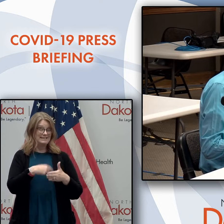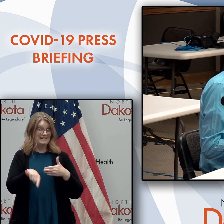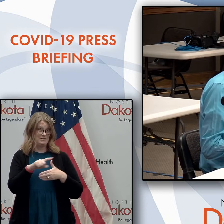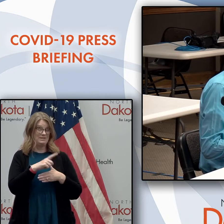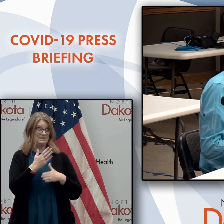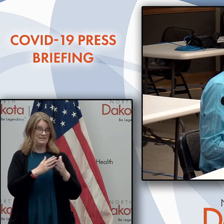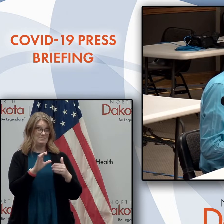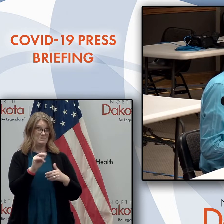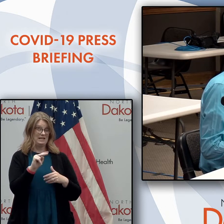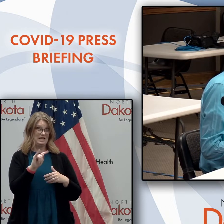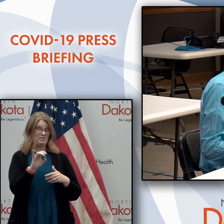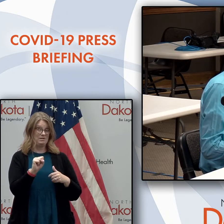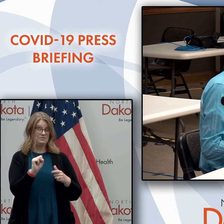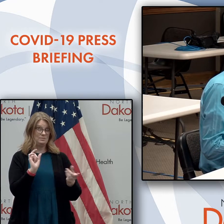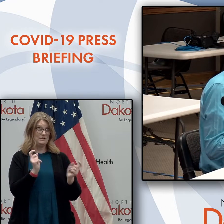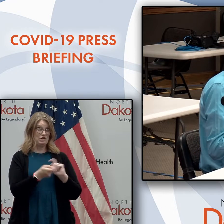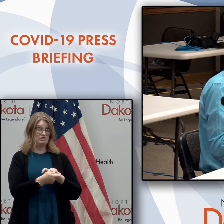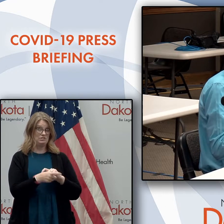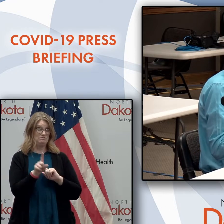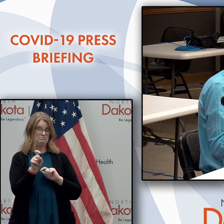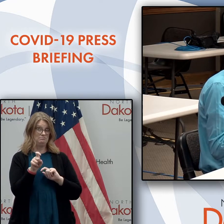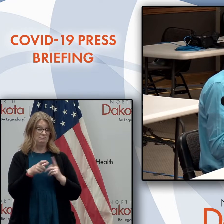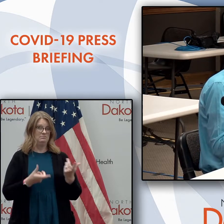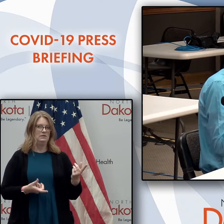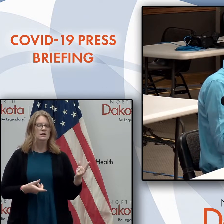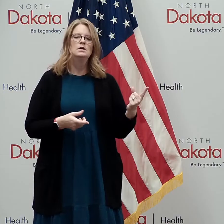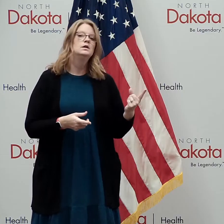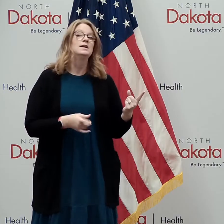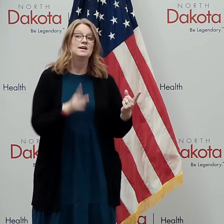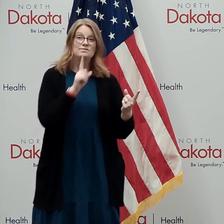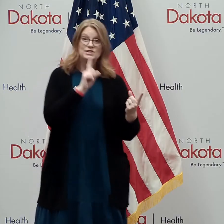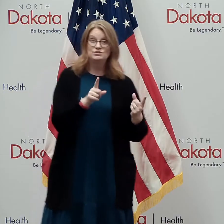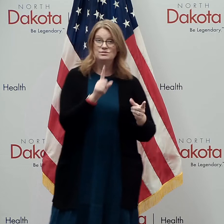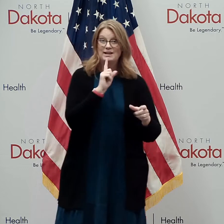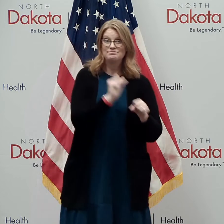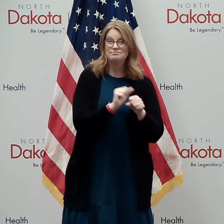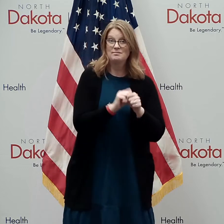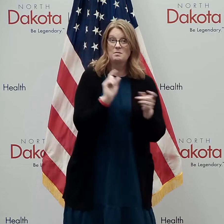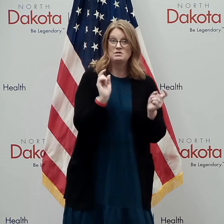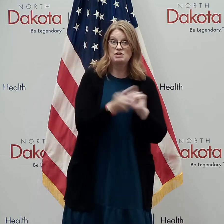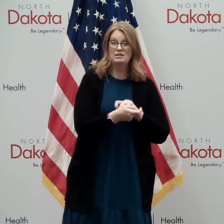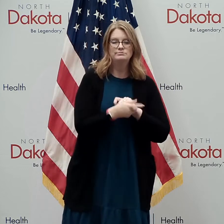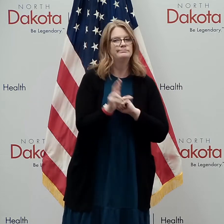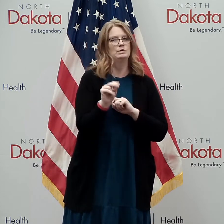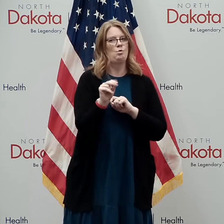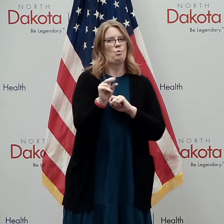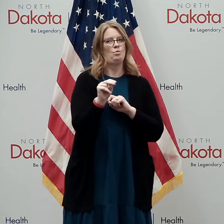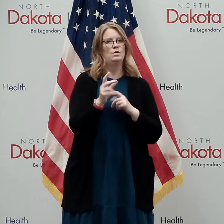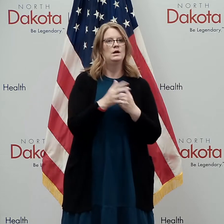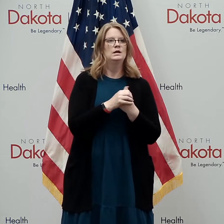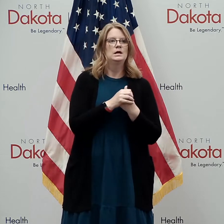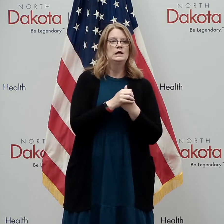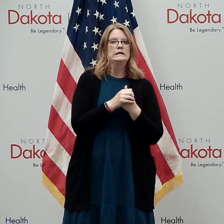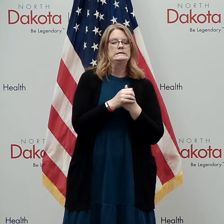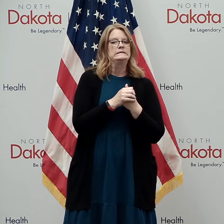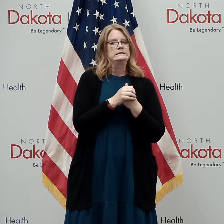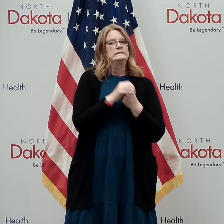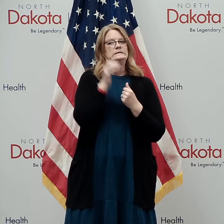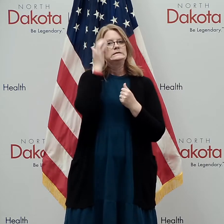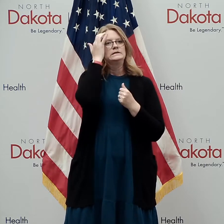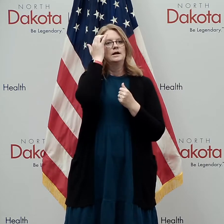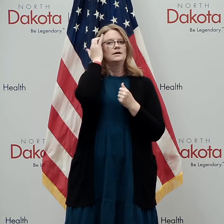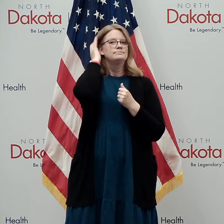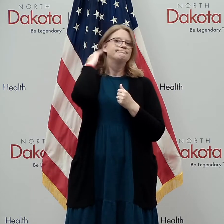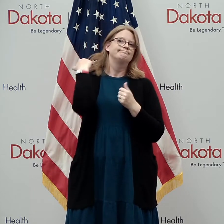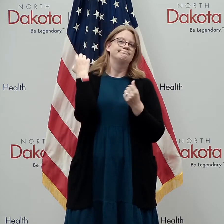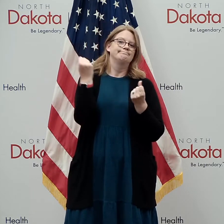counties will be moving to a different risk level? It's not definite, but it's I'd say it's everything I said has always been